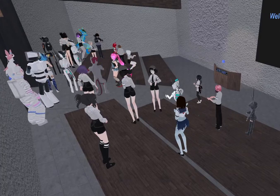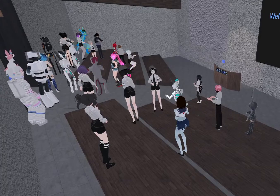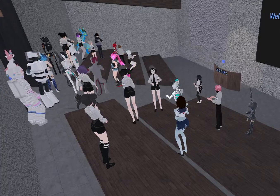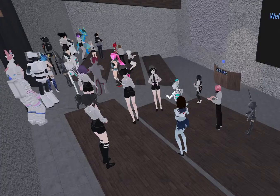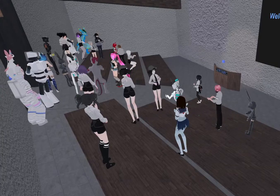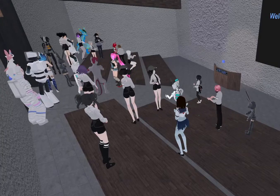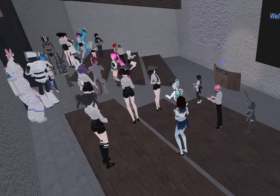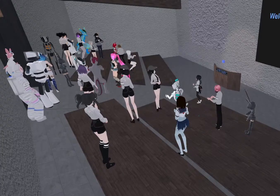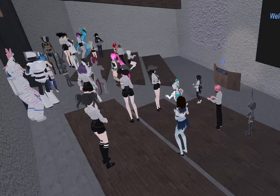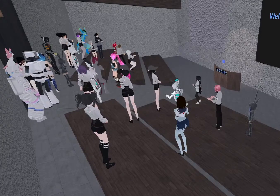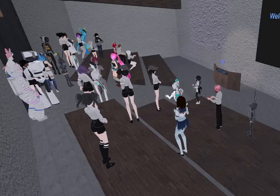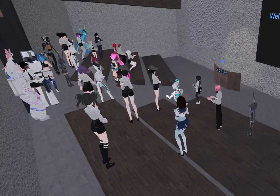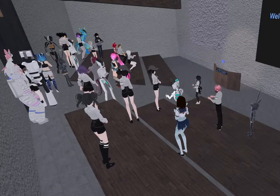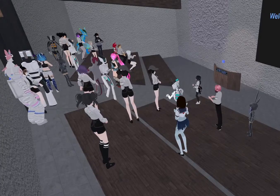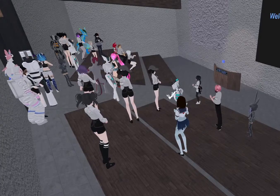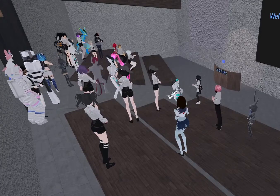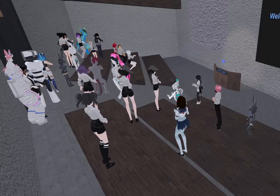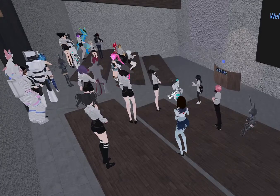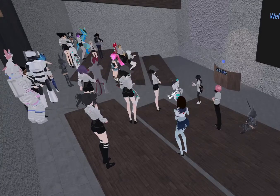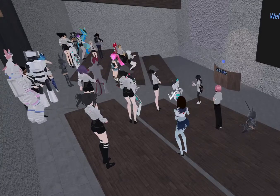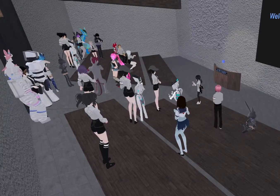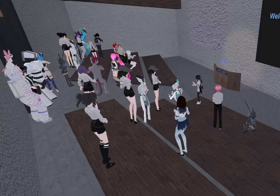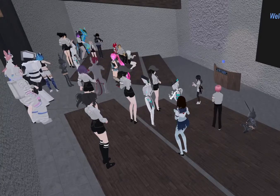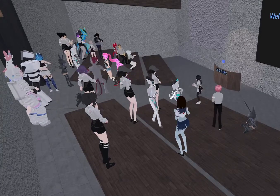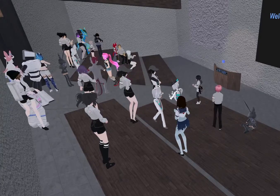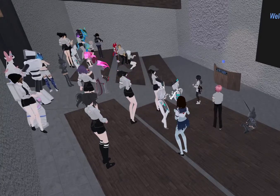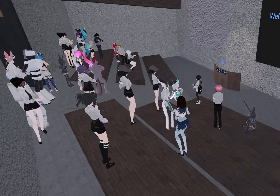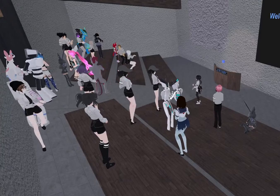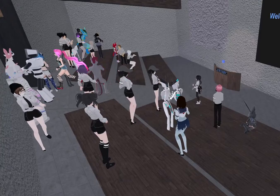time is it? We got 4 minutes. Microwave go.